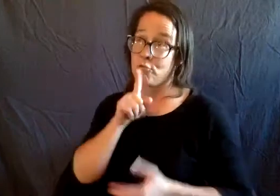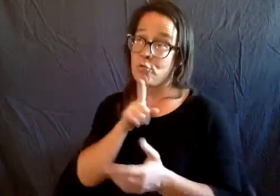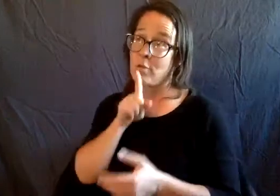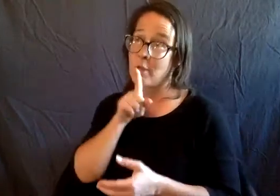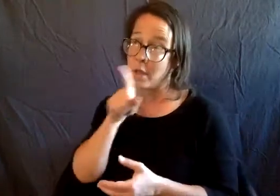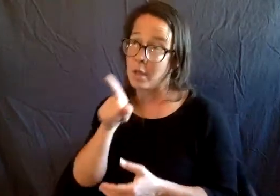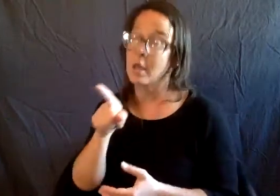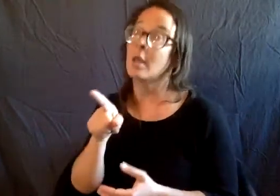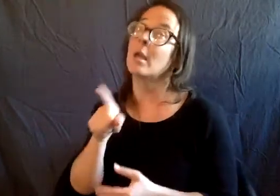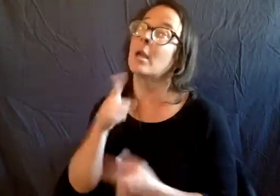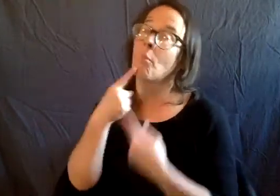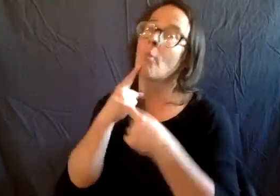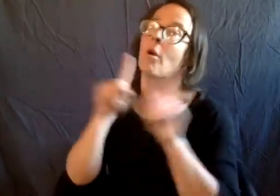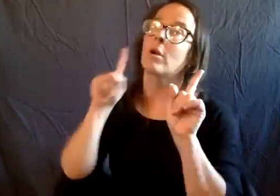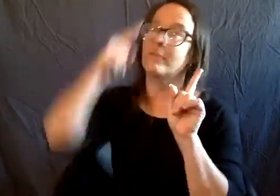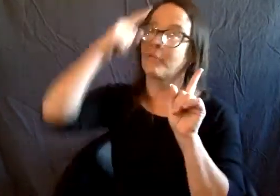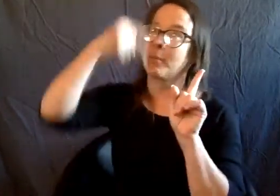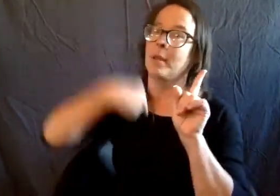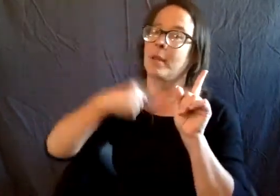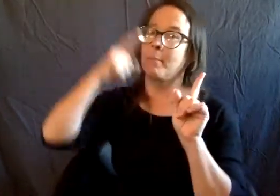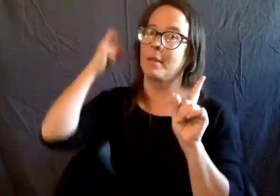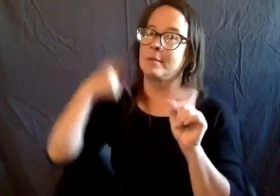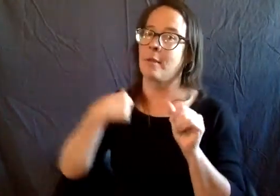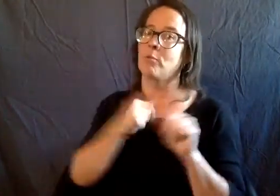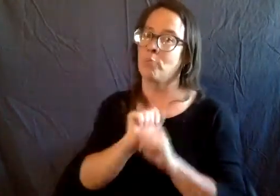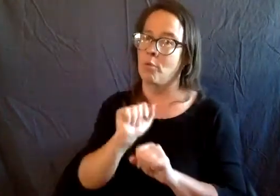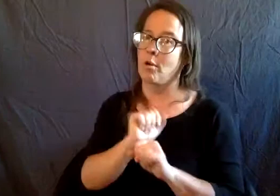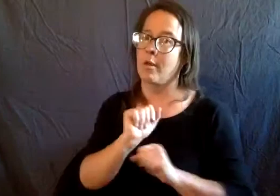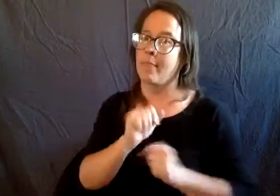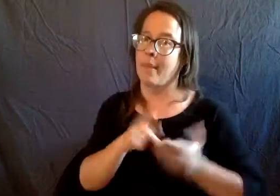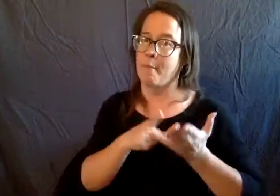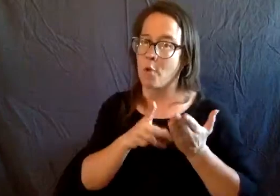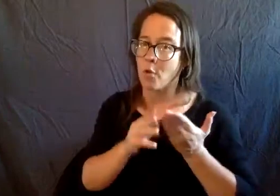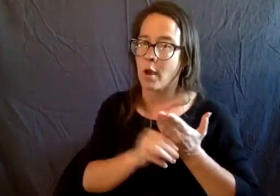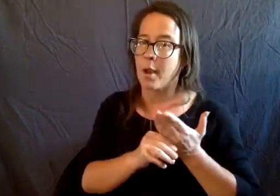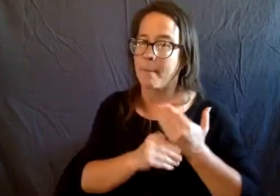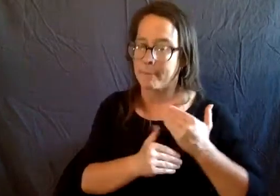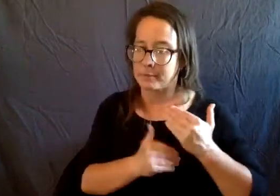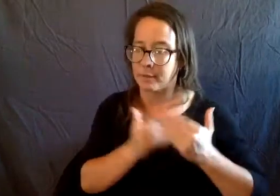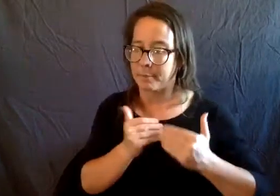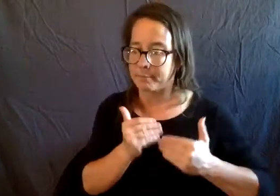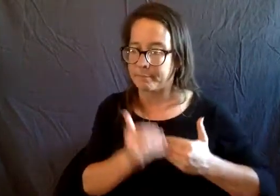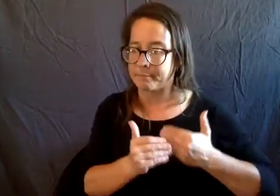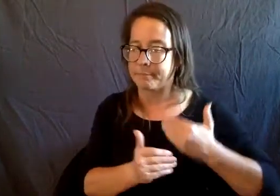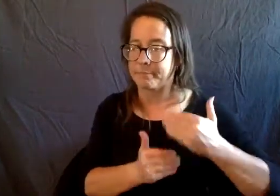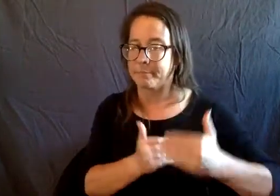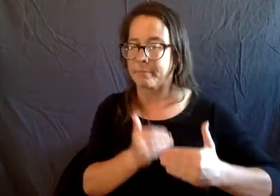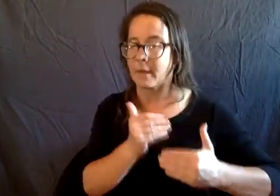It truly worked for me because I was working the program, and I knew that the program needed